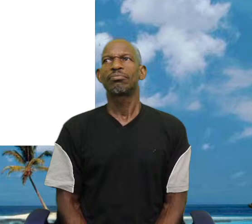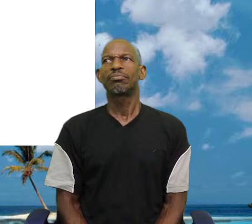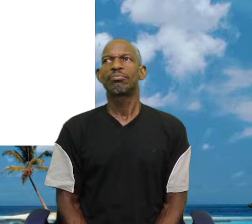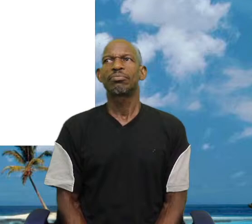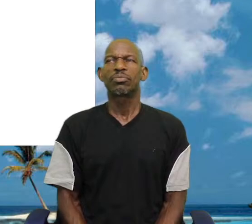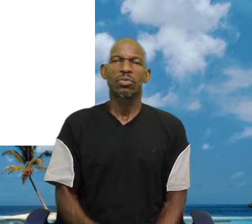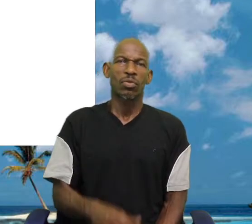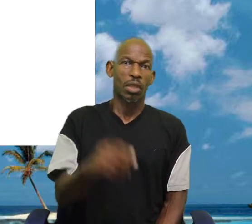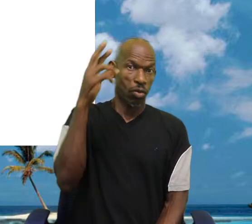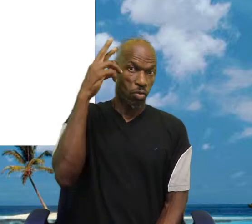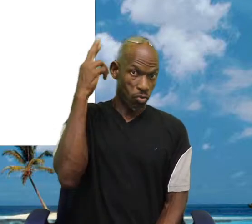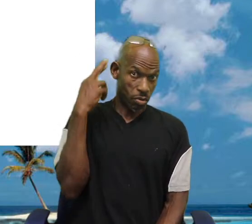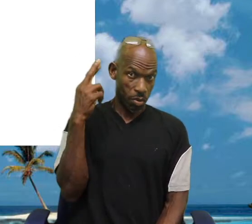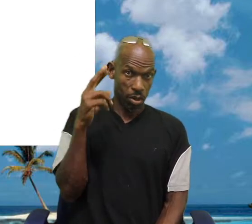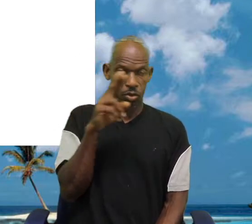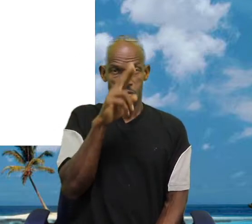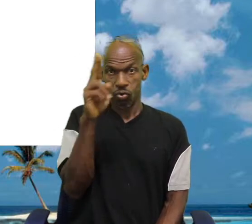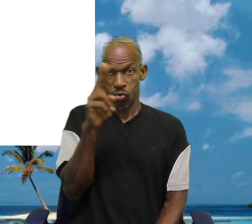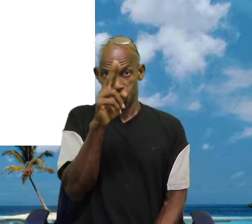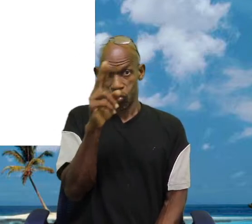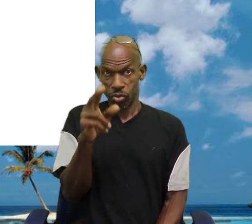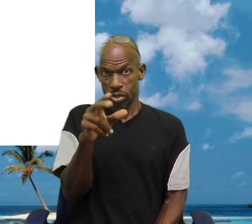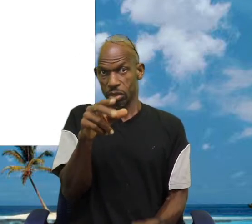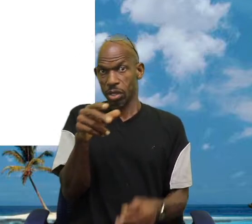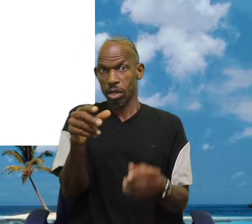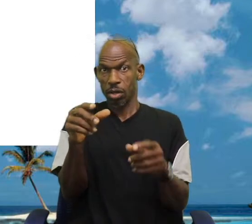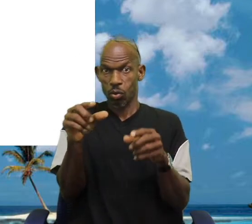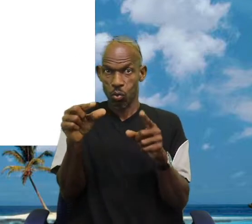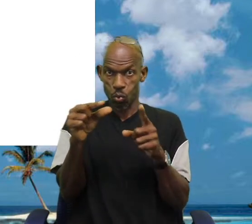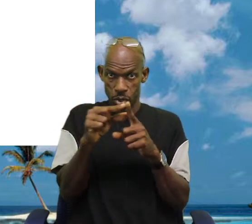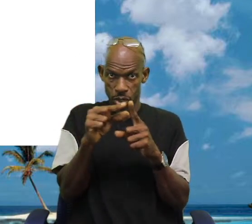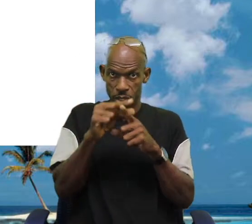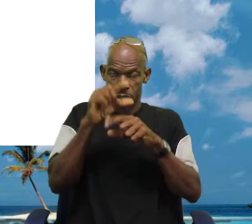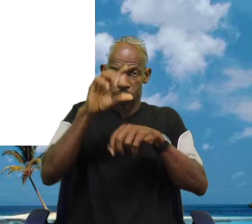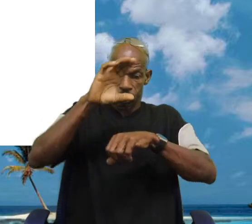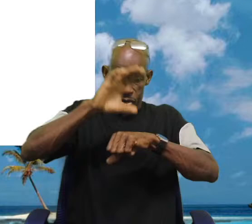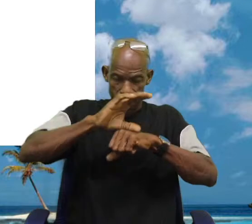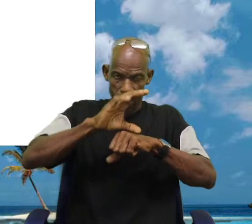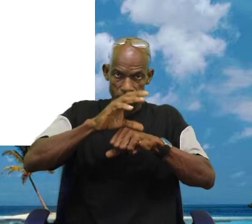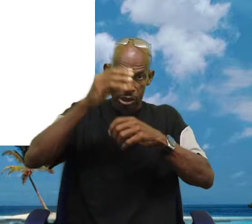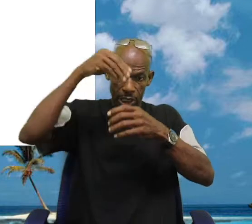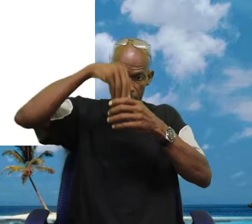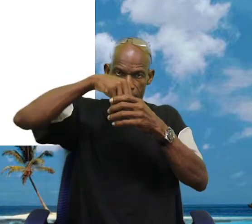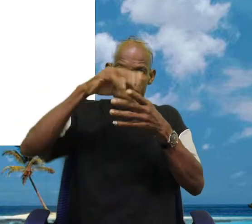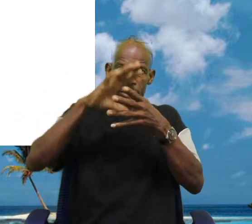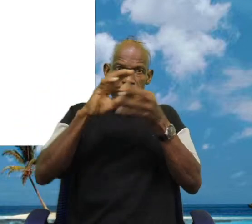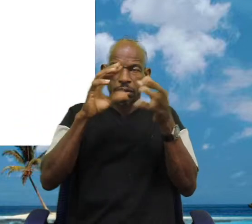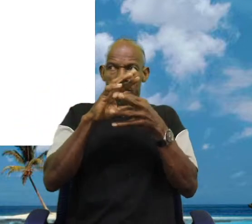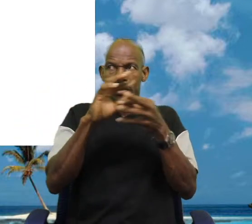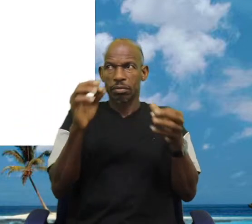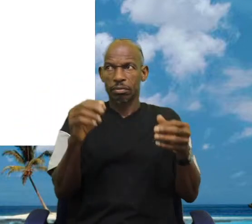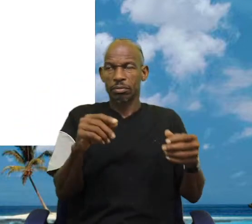show how to use church. So if we write the